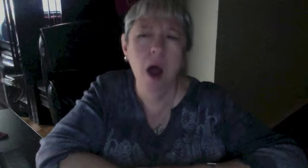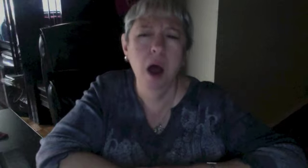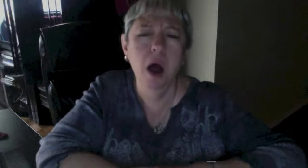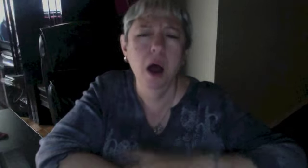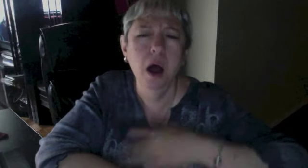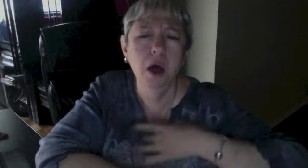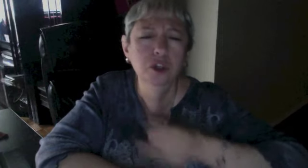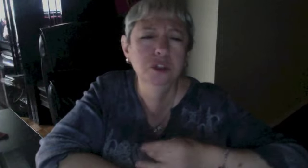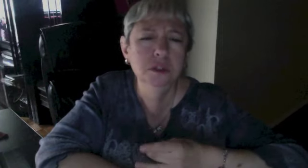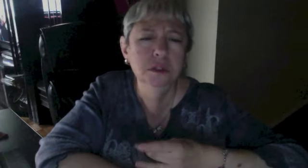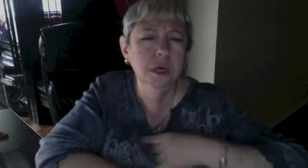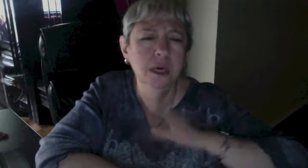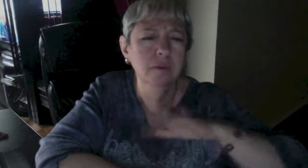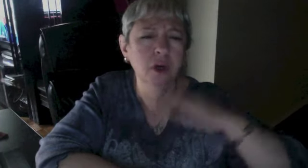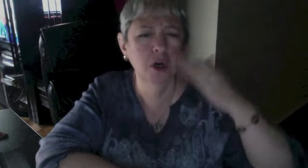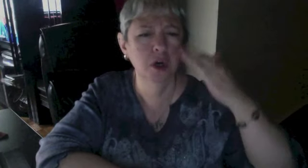team. You have to...